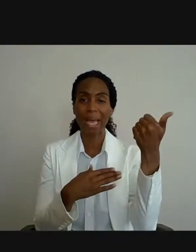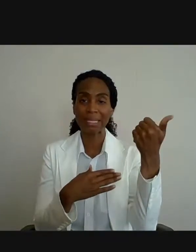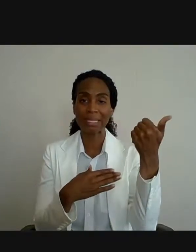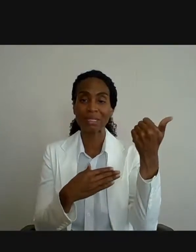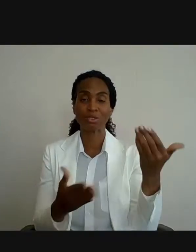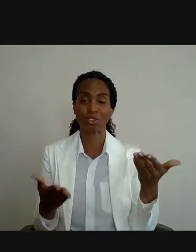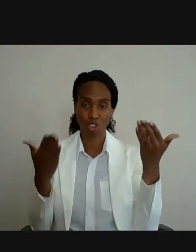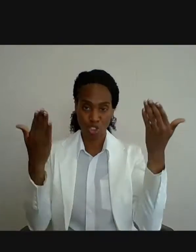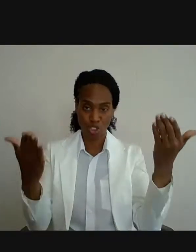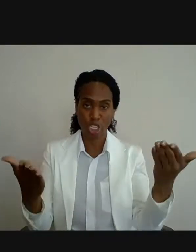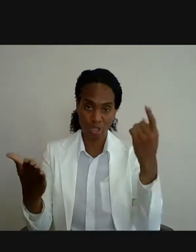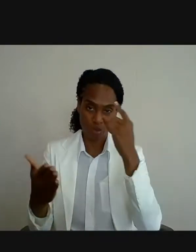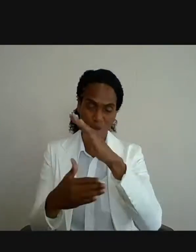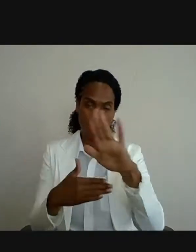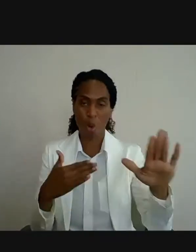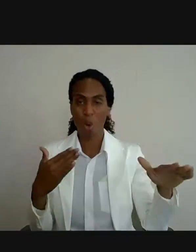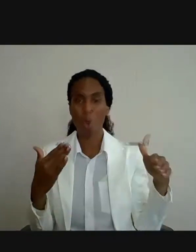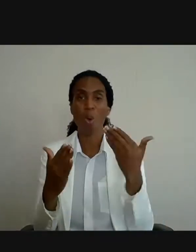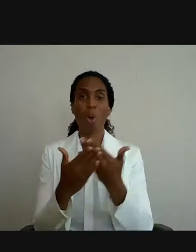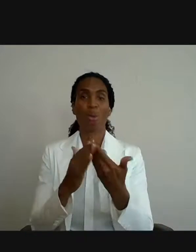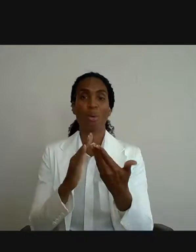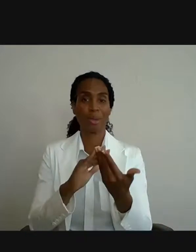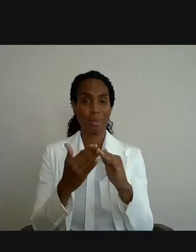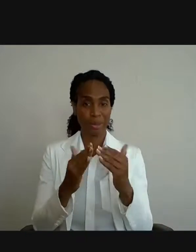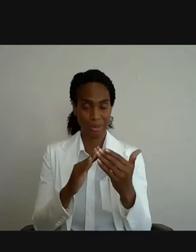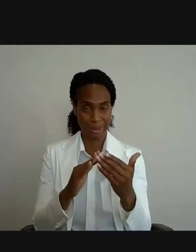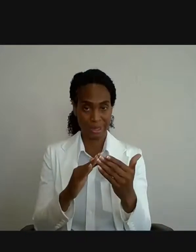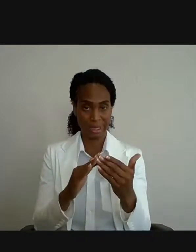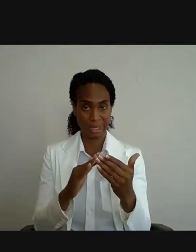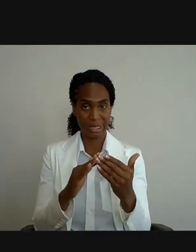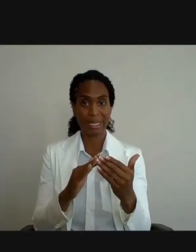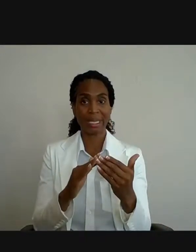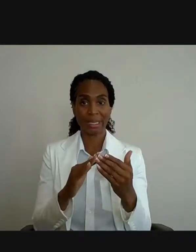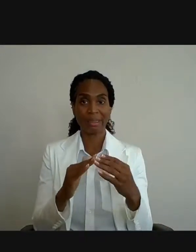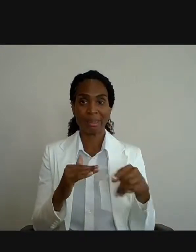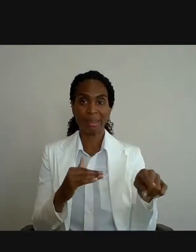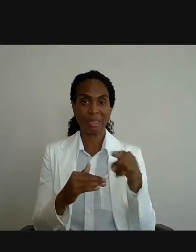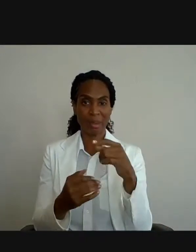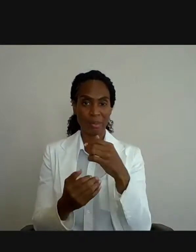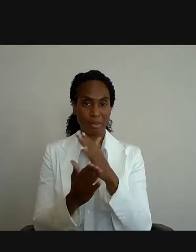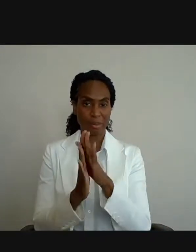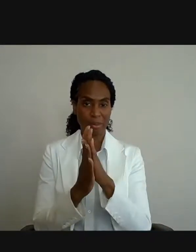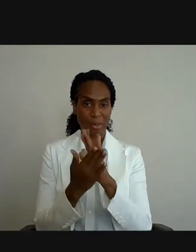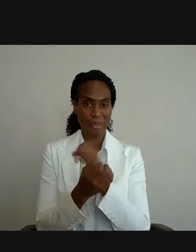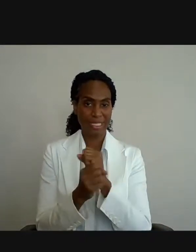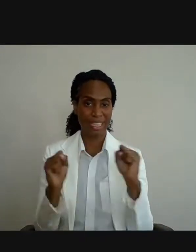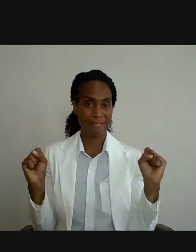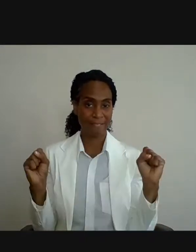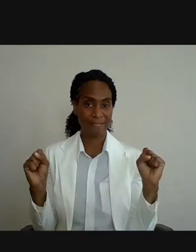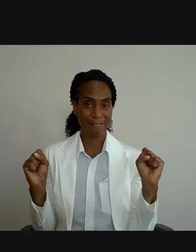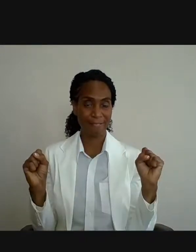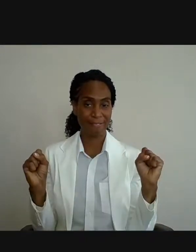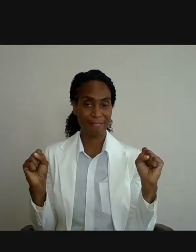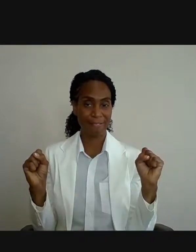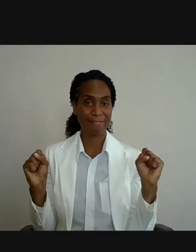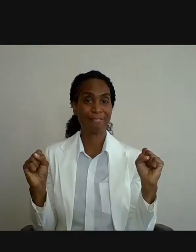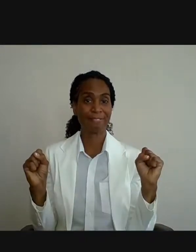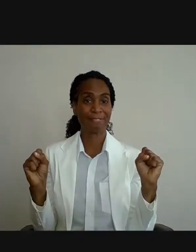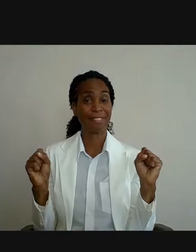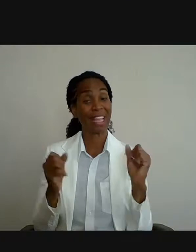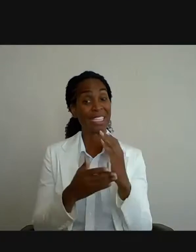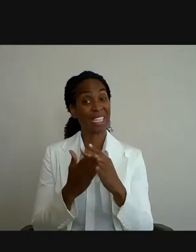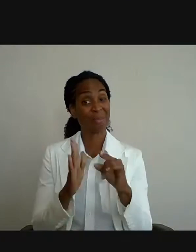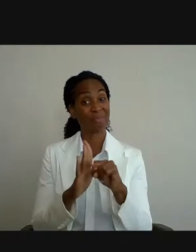recommendation for the entire community in terms of them being safe. And there have been some unintended